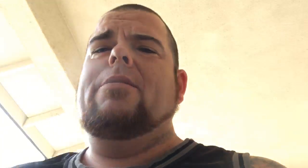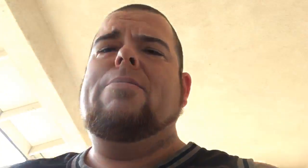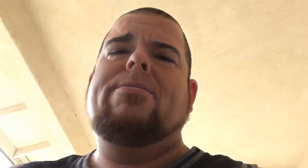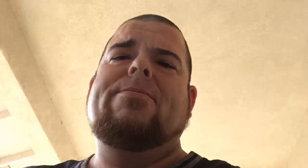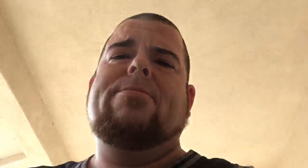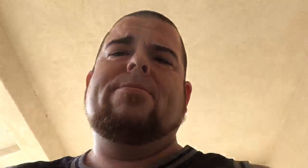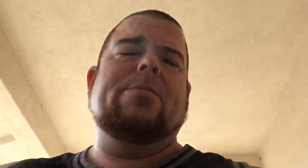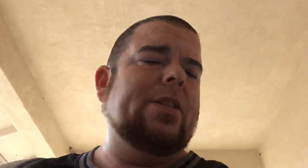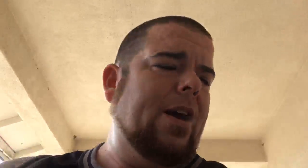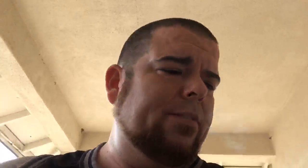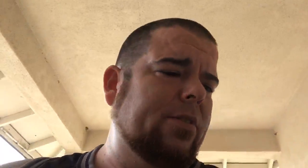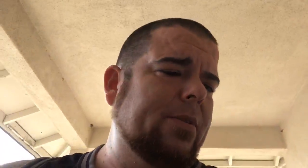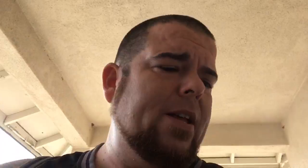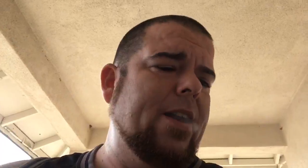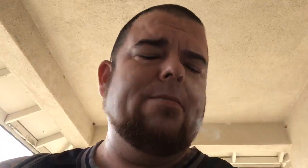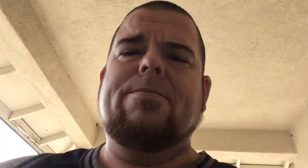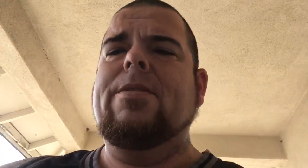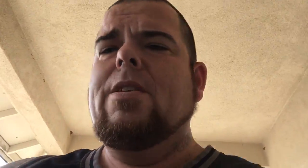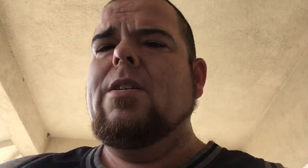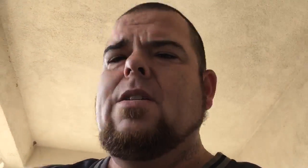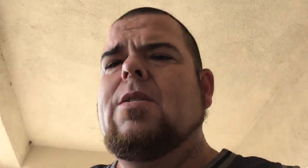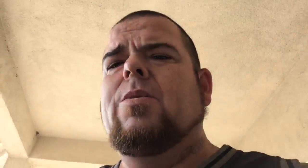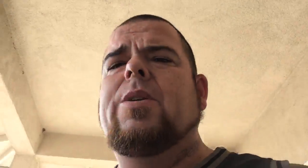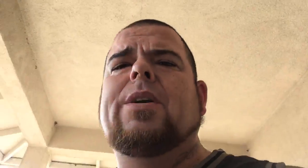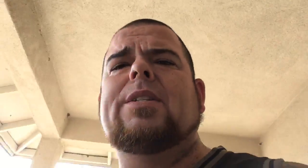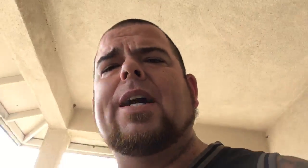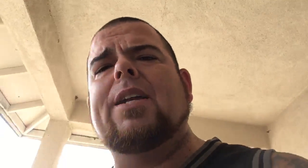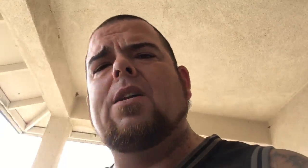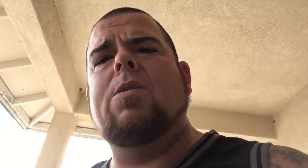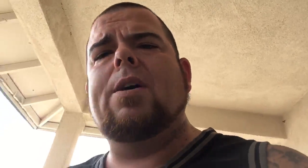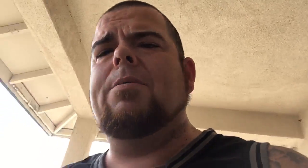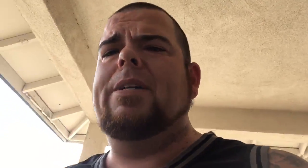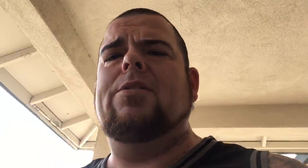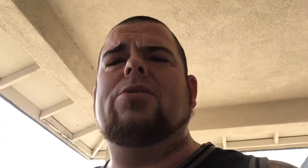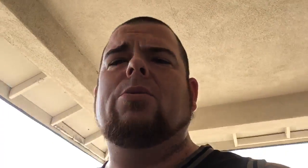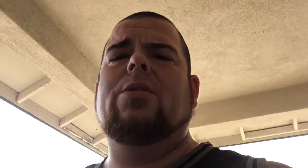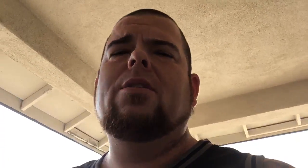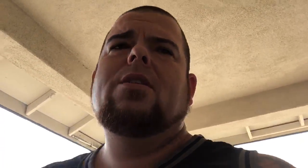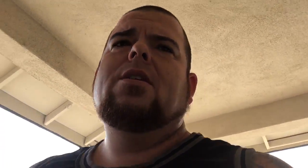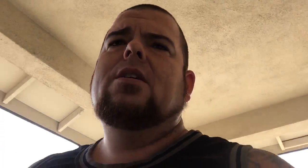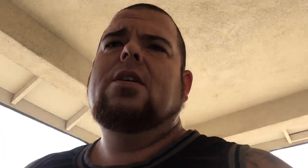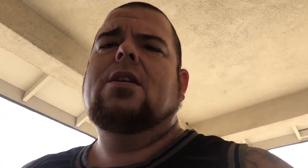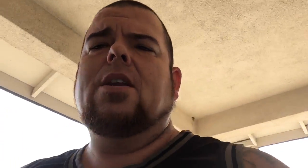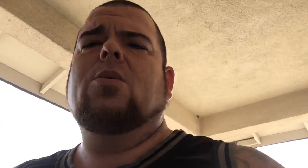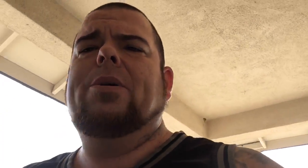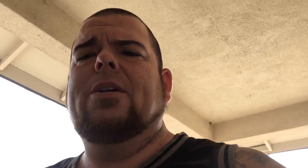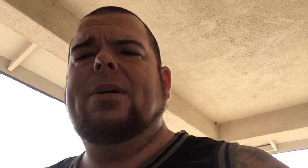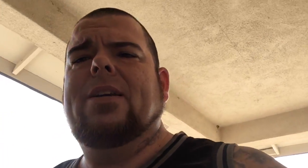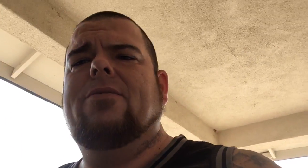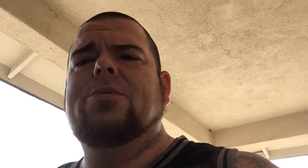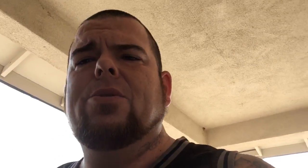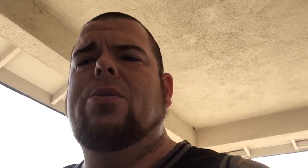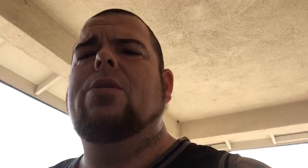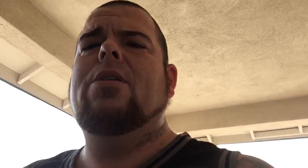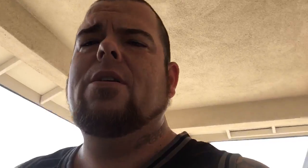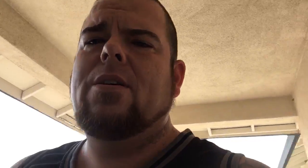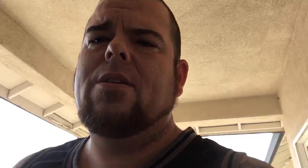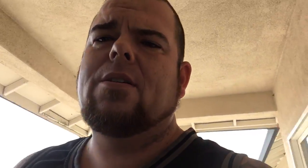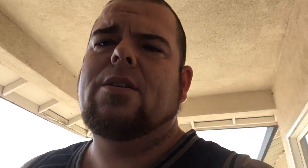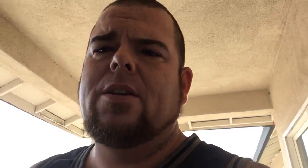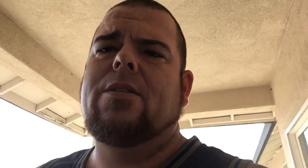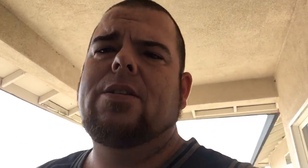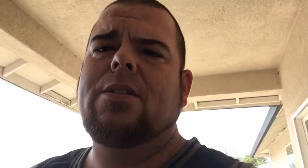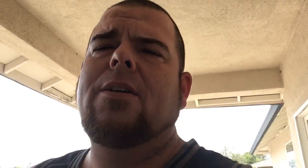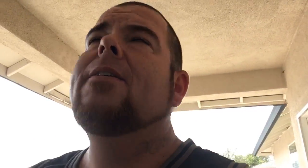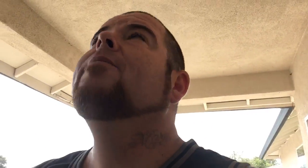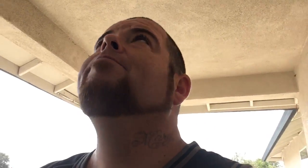Believe me. I'll be live streaming that. Well, anyways, I got to go. How to make this short. Got to go pick up my kid from school.